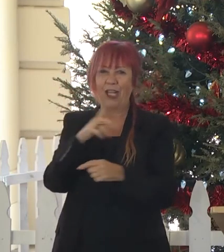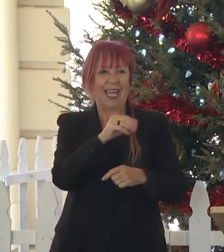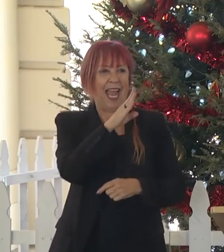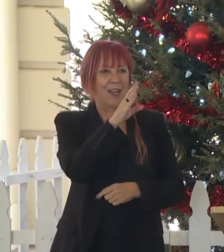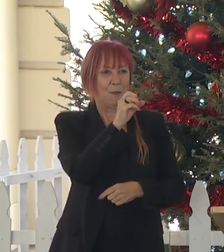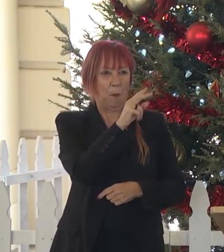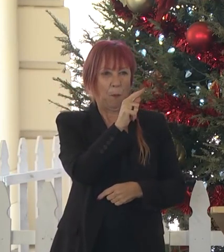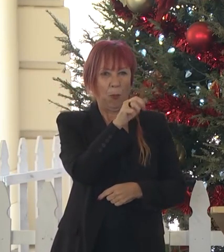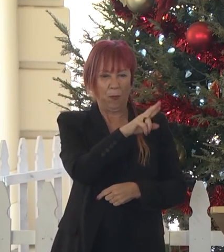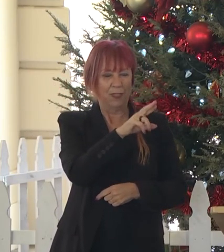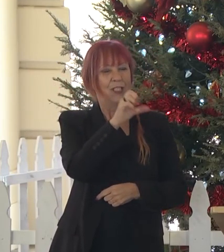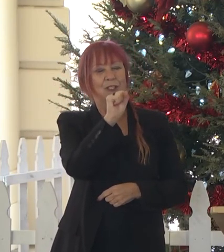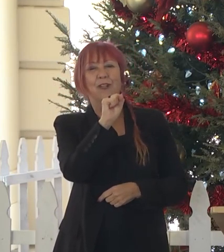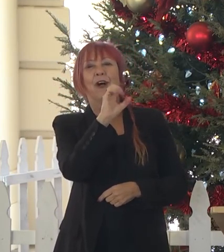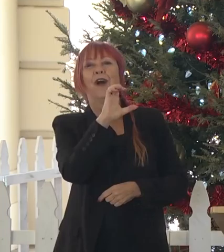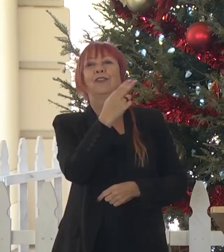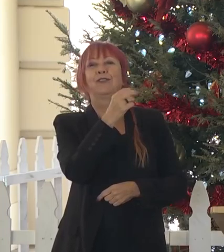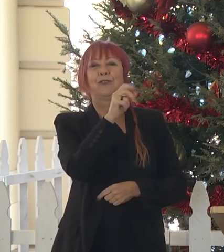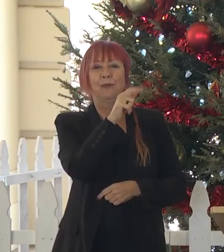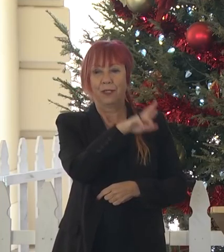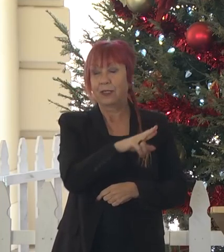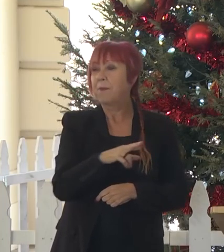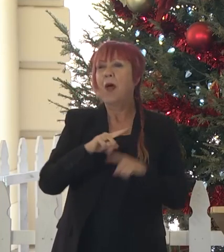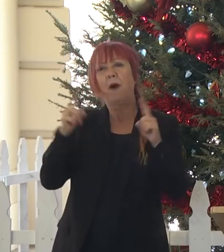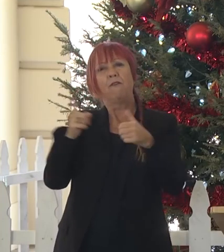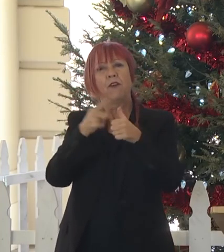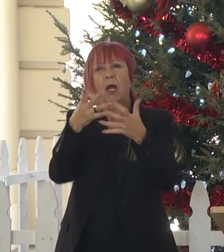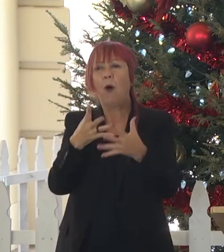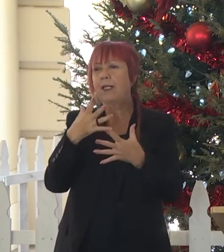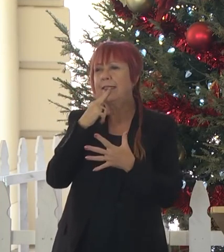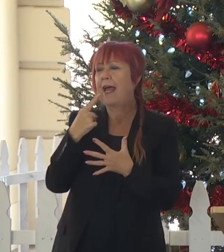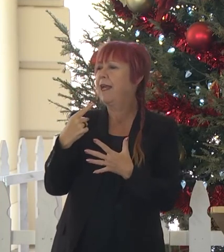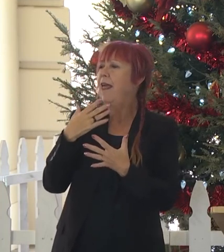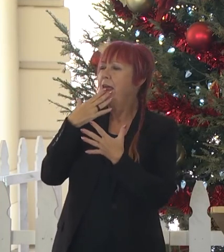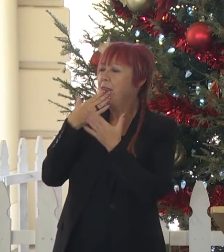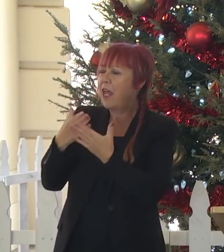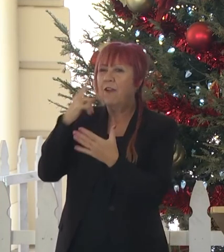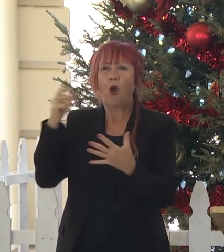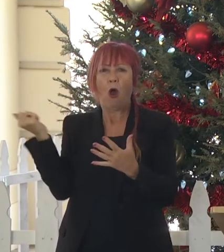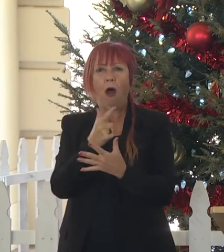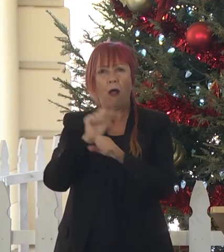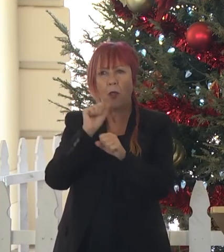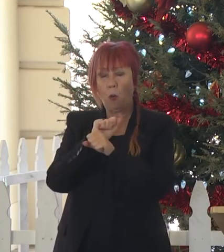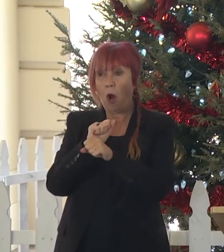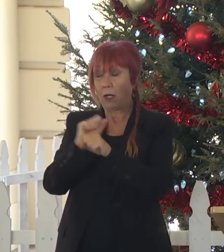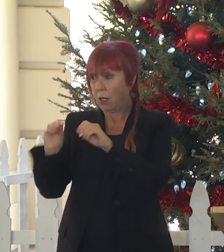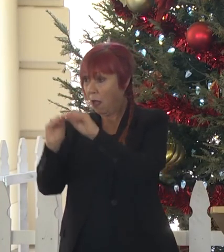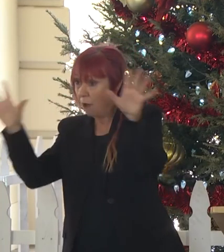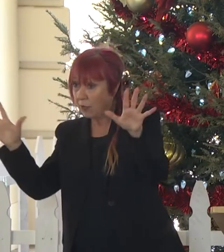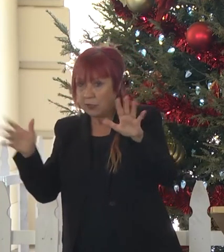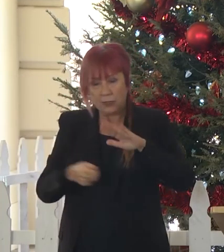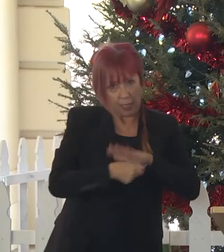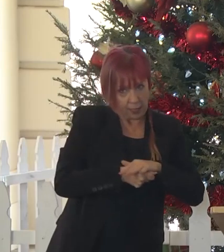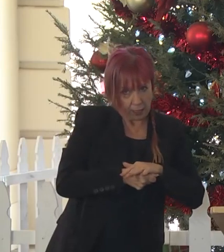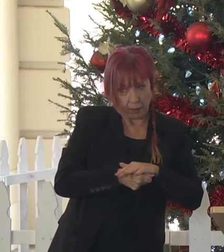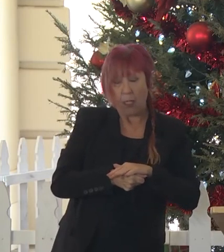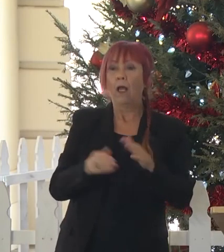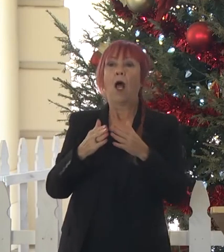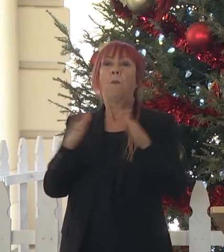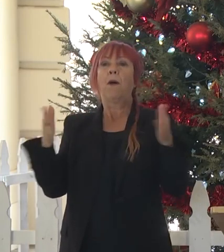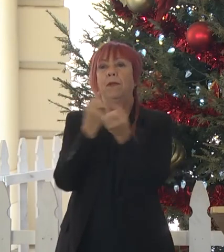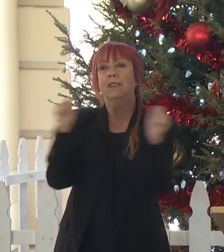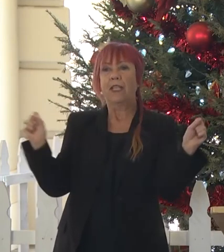to express my gratitude for all the important work that is both seen and unseen by all of our public safety officials